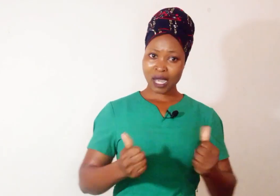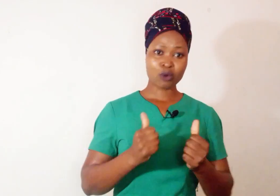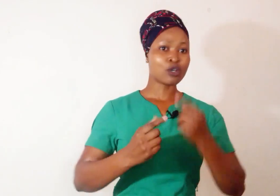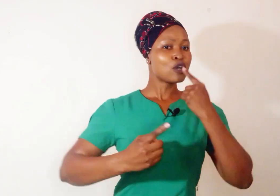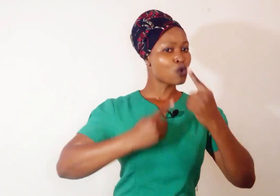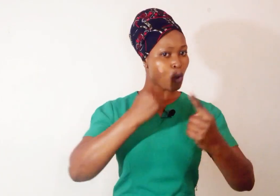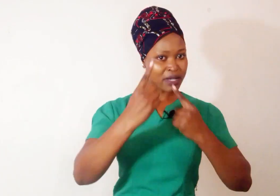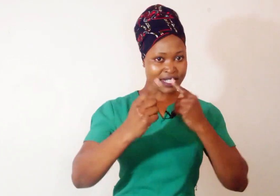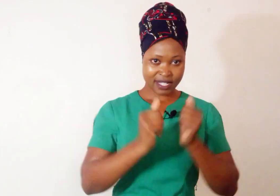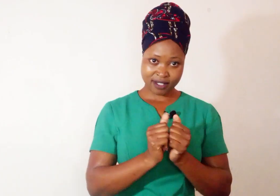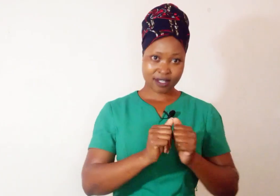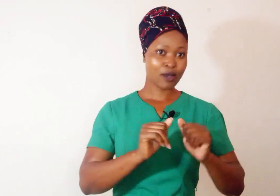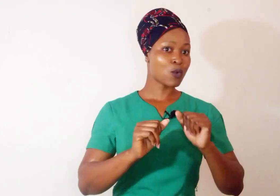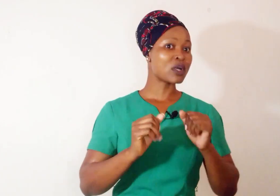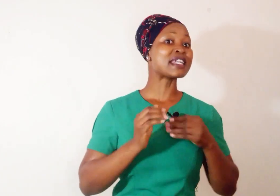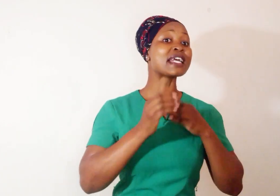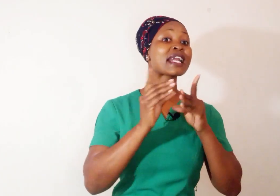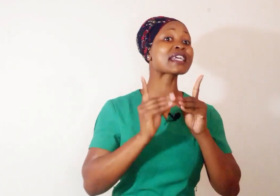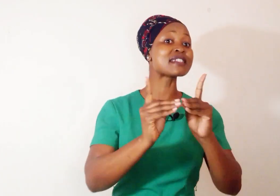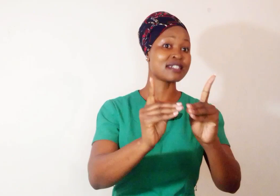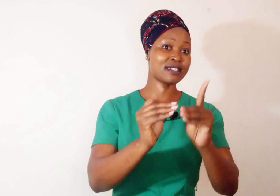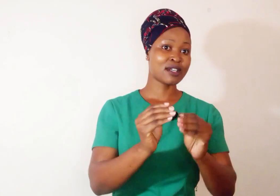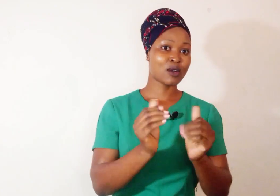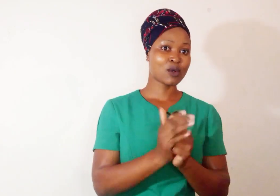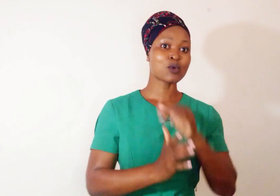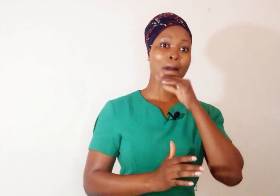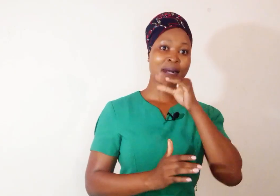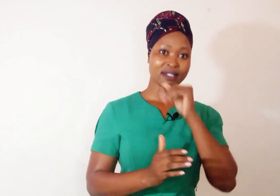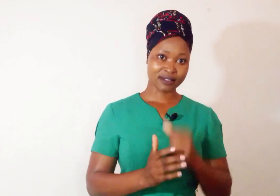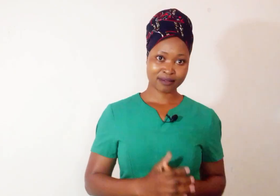allowed to communicate directly to a man.